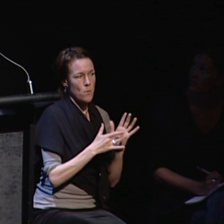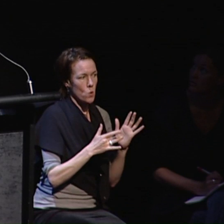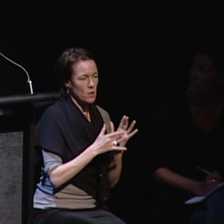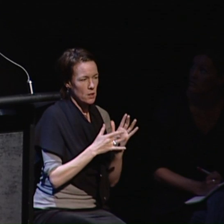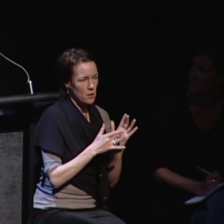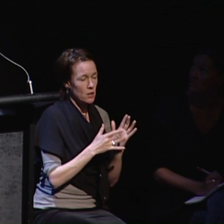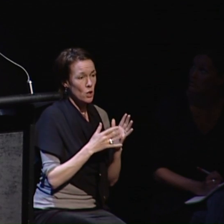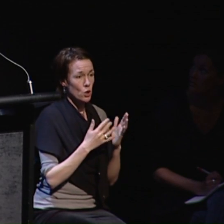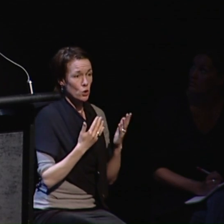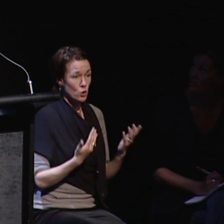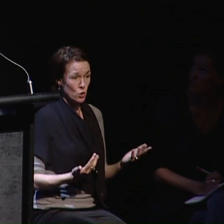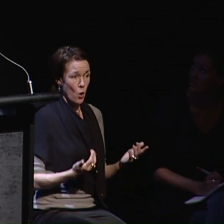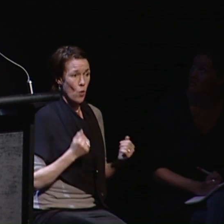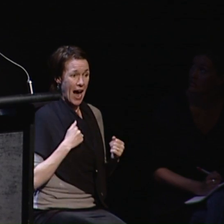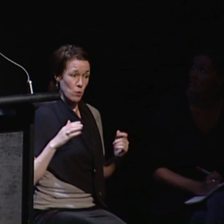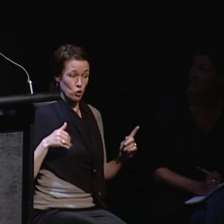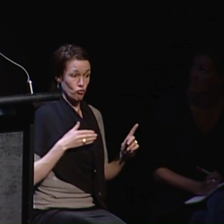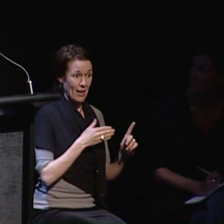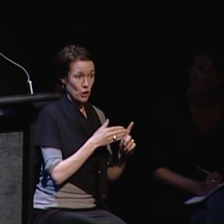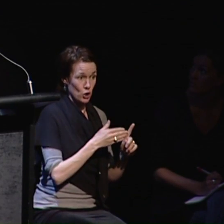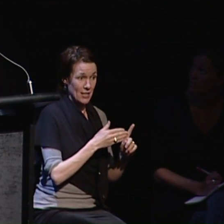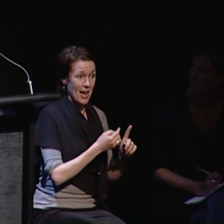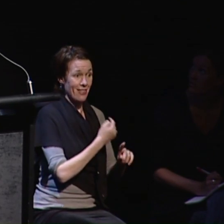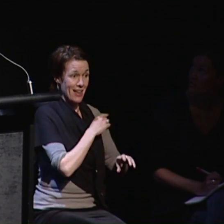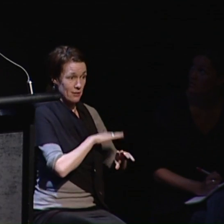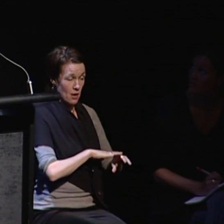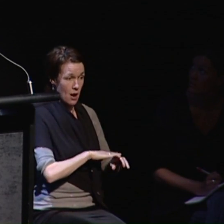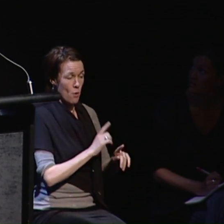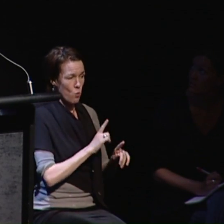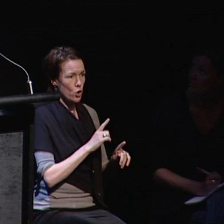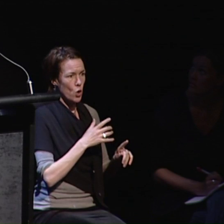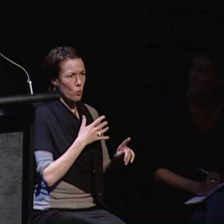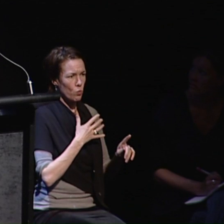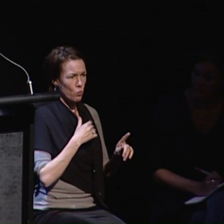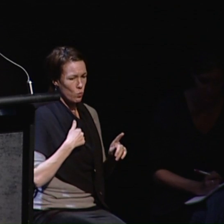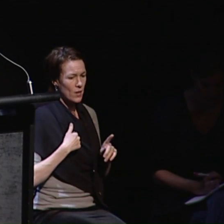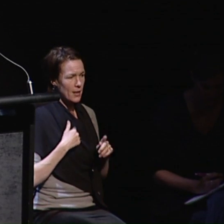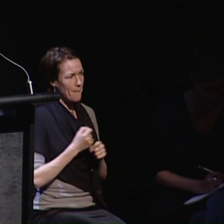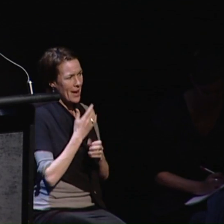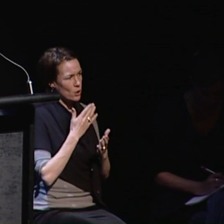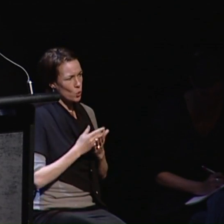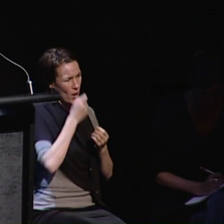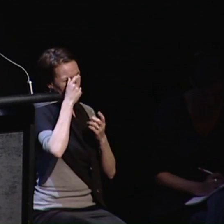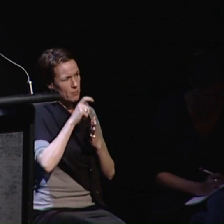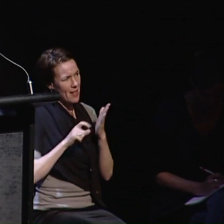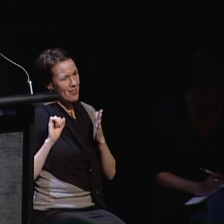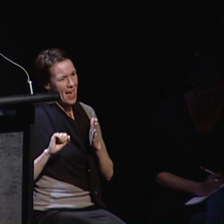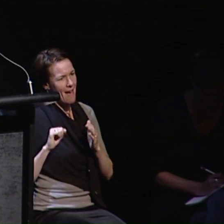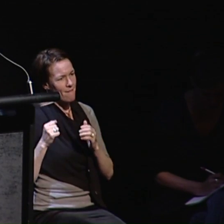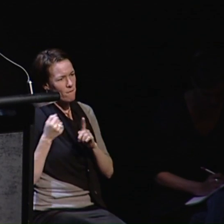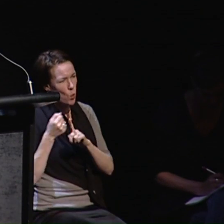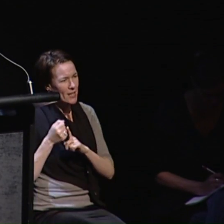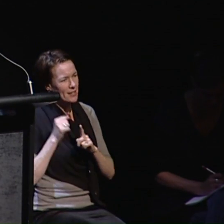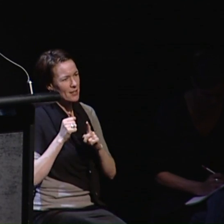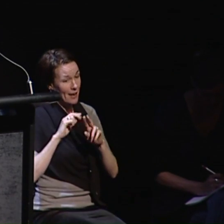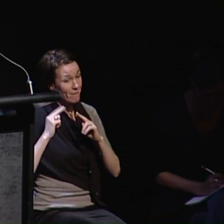our strategy, as it has been with other priority areas, was to raise up the voices of people with intellectual disabilities and their